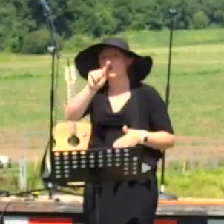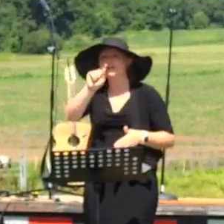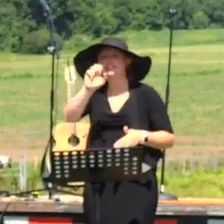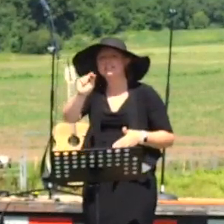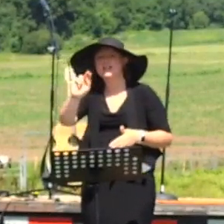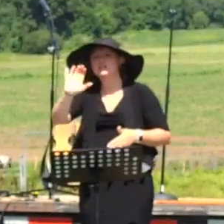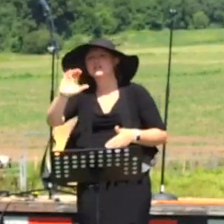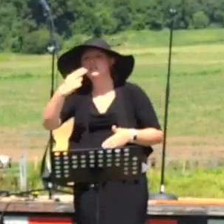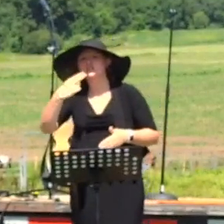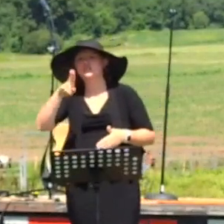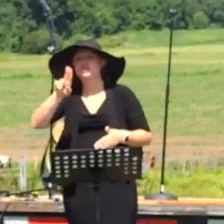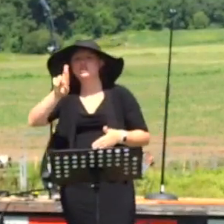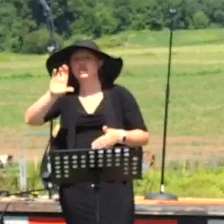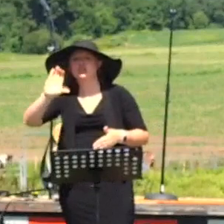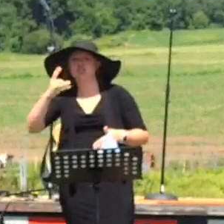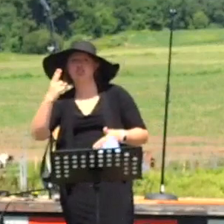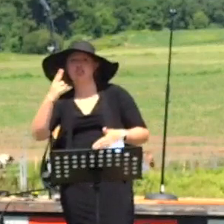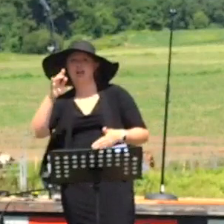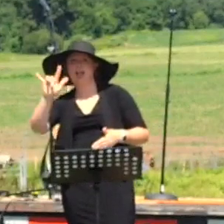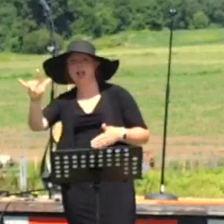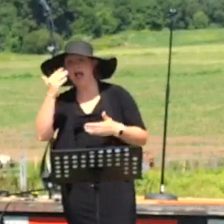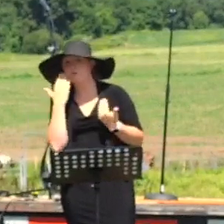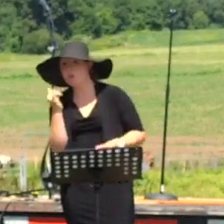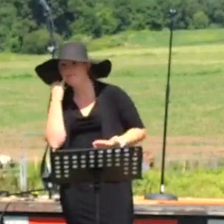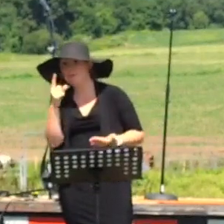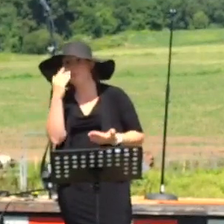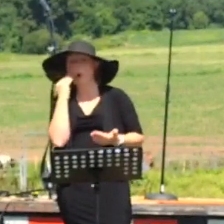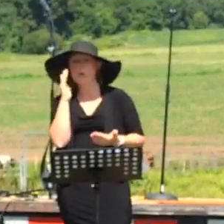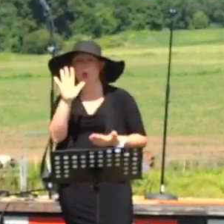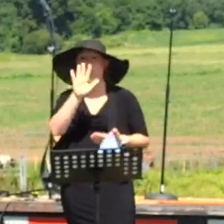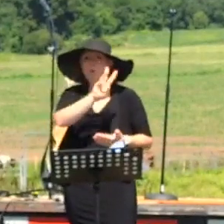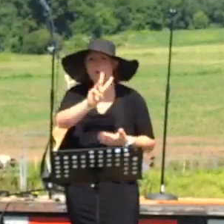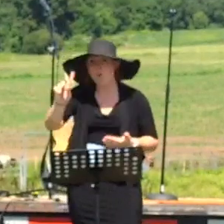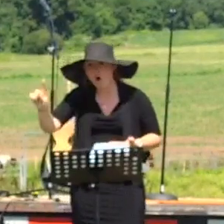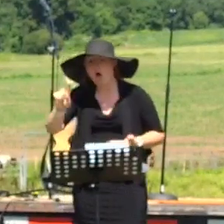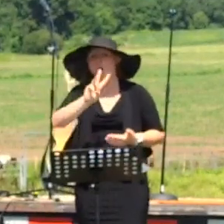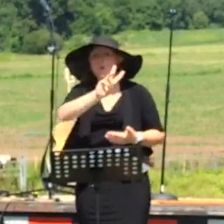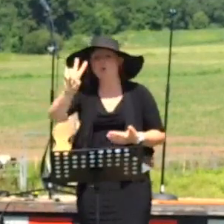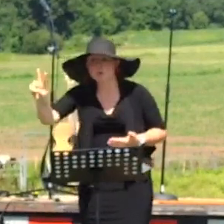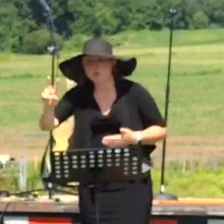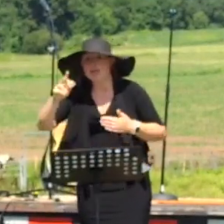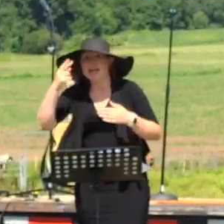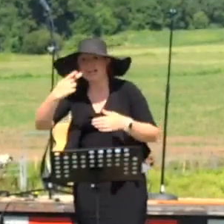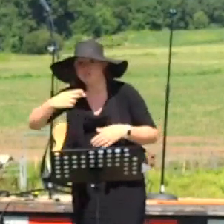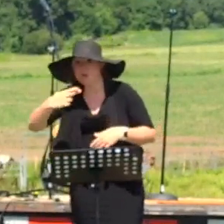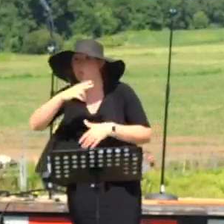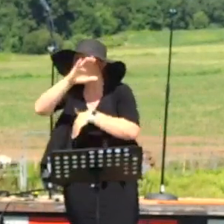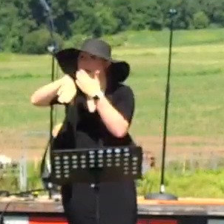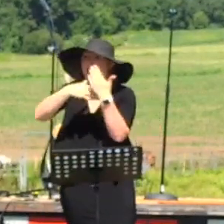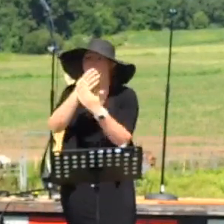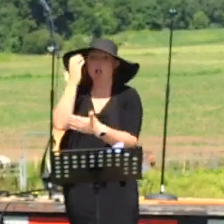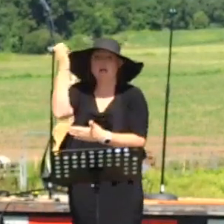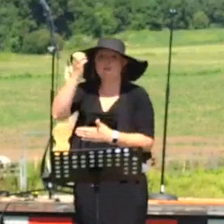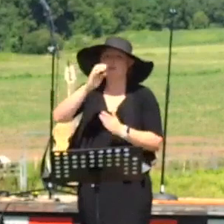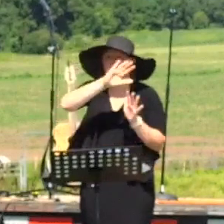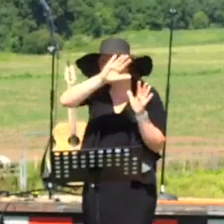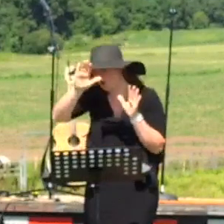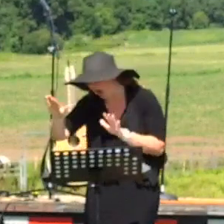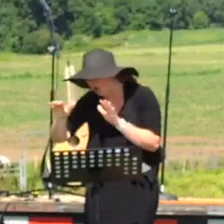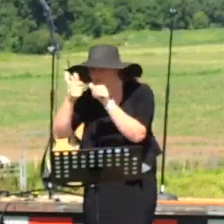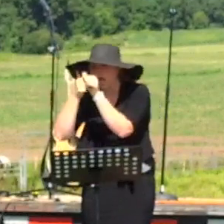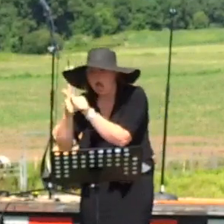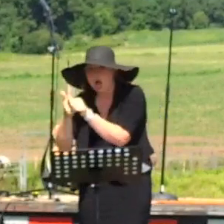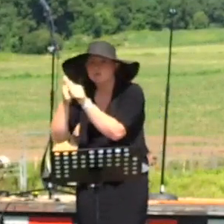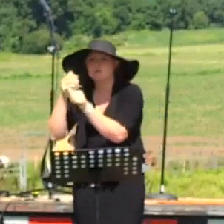how many of you know your World War history, but when all of Europe was essentially bowing down to Germany, right? England